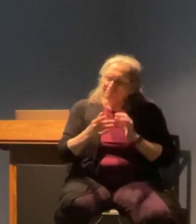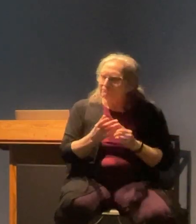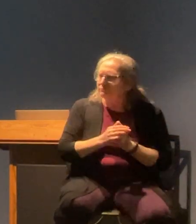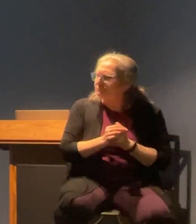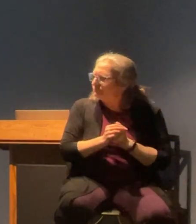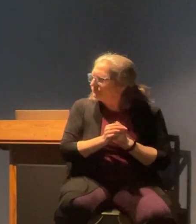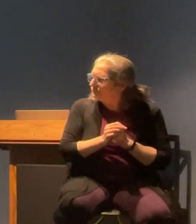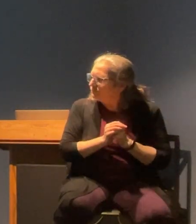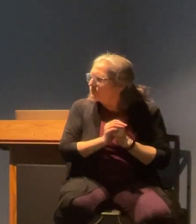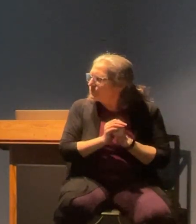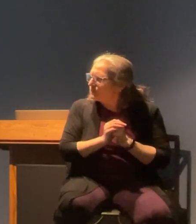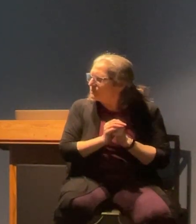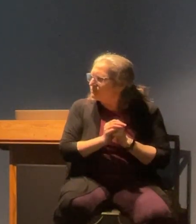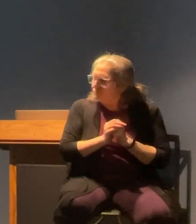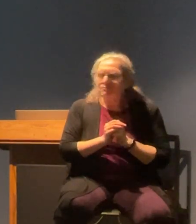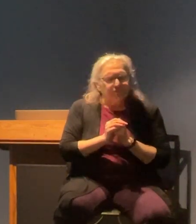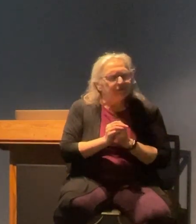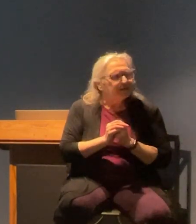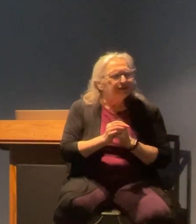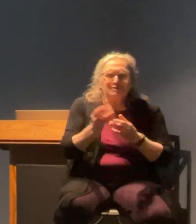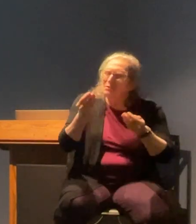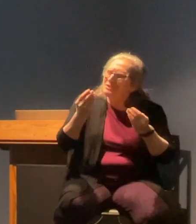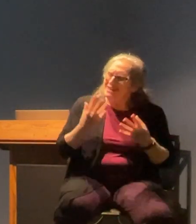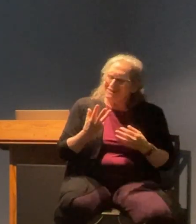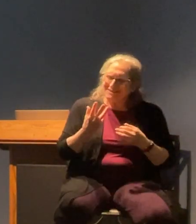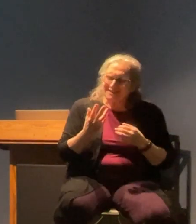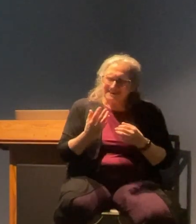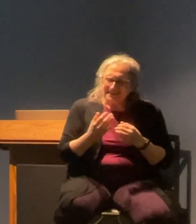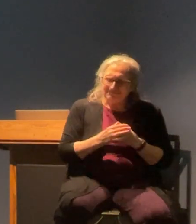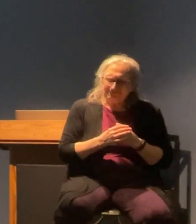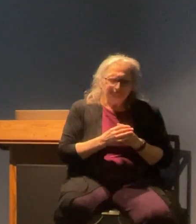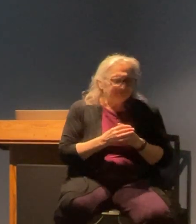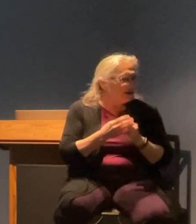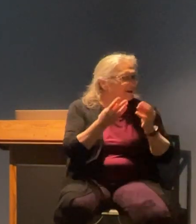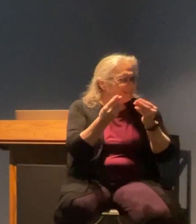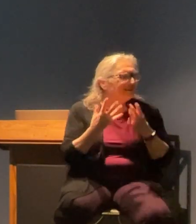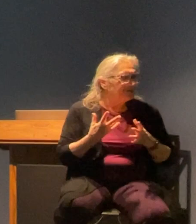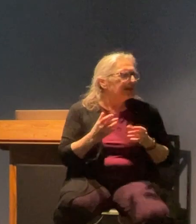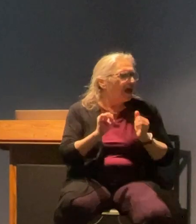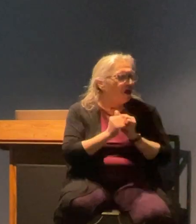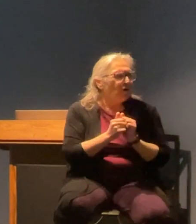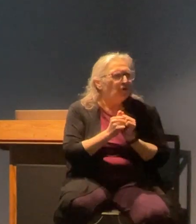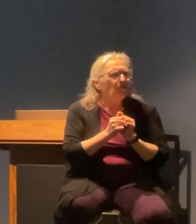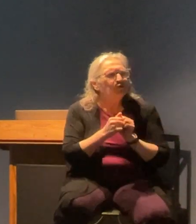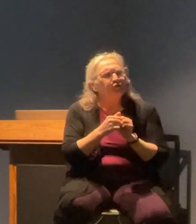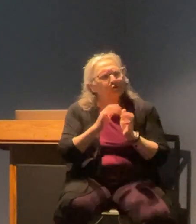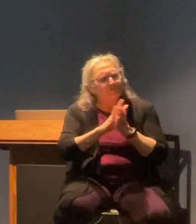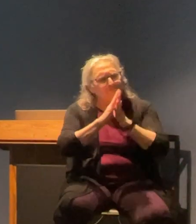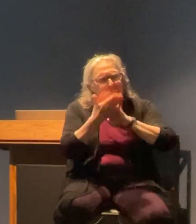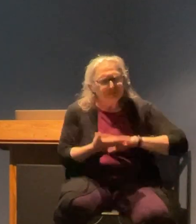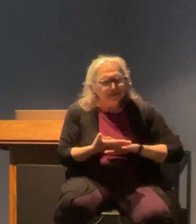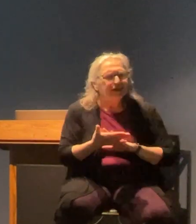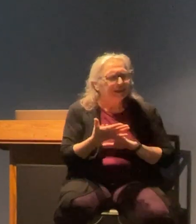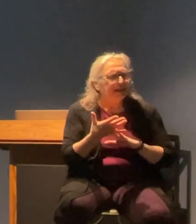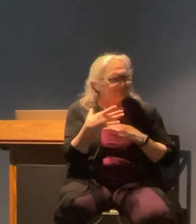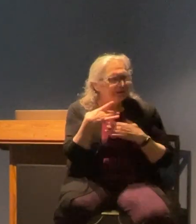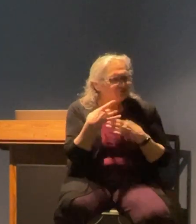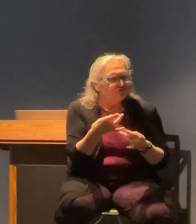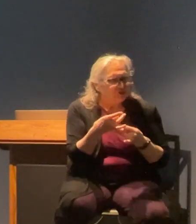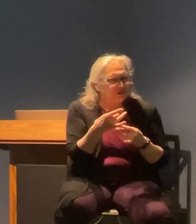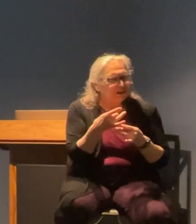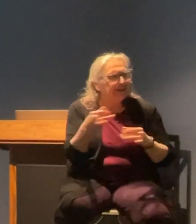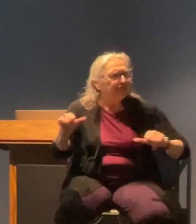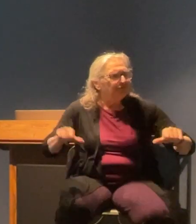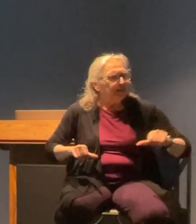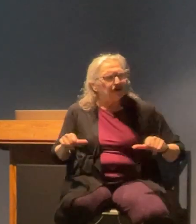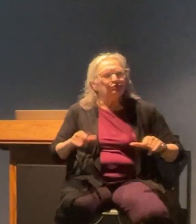tell us about how fashion, how you became interested in fashion, and from maybe